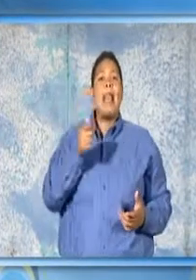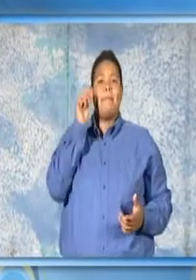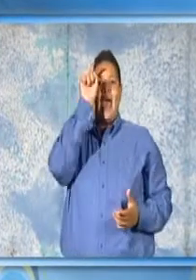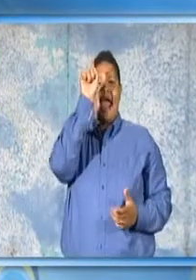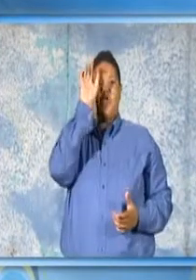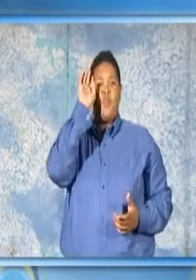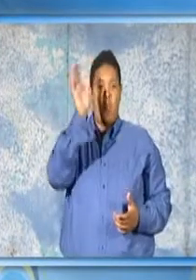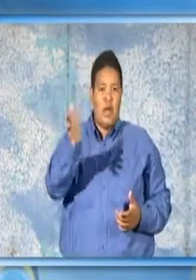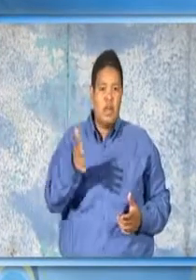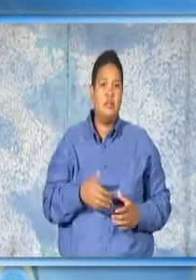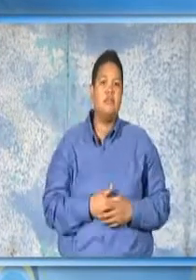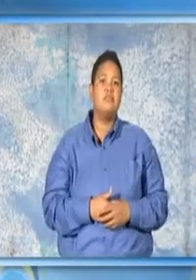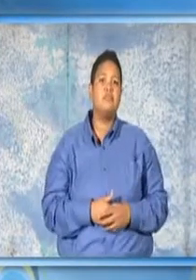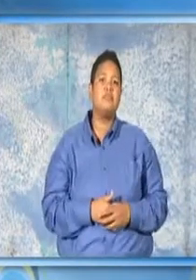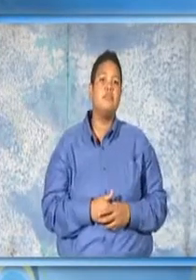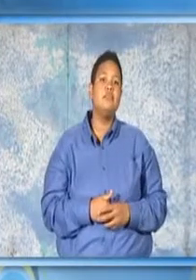x.